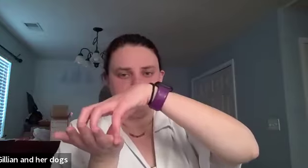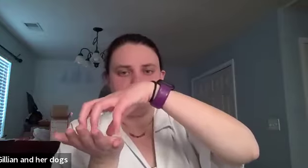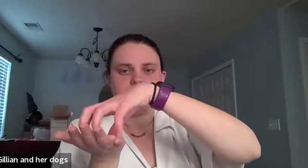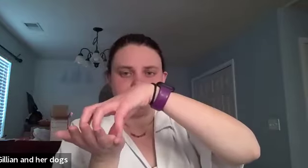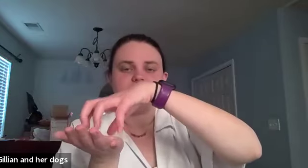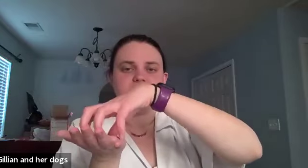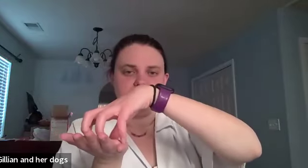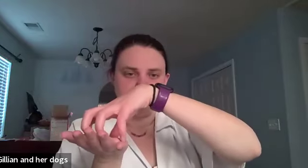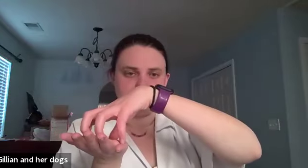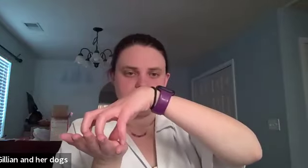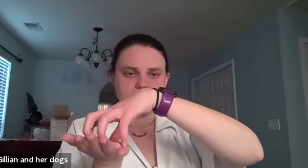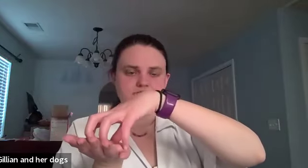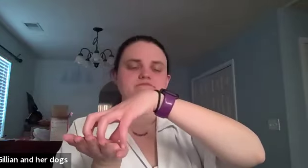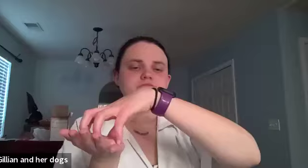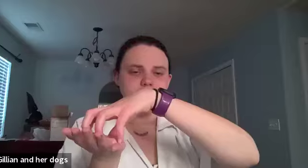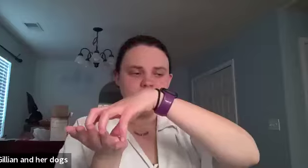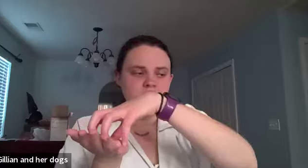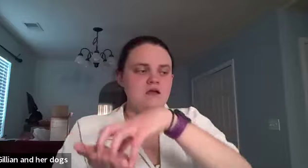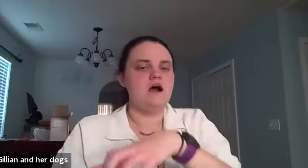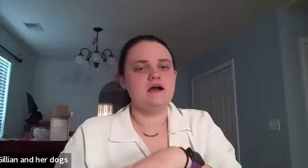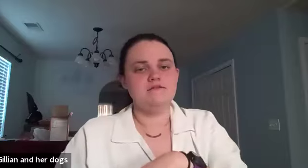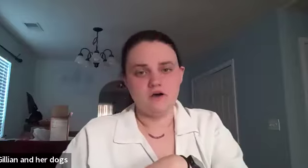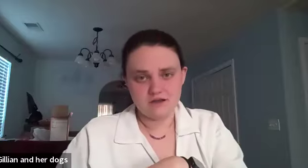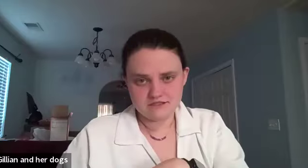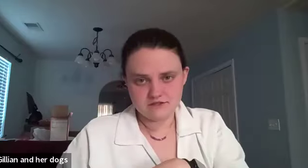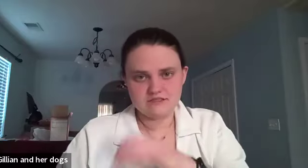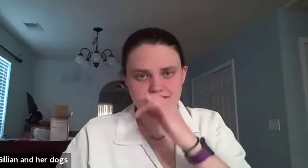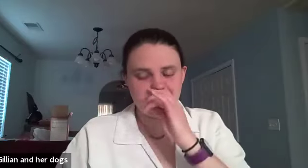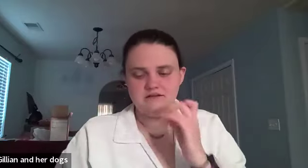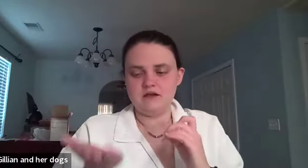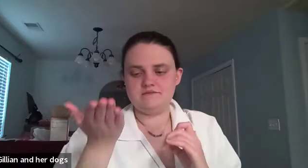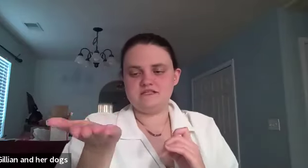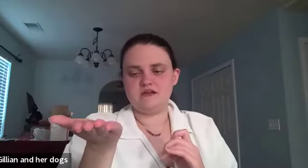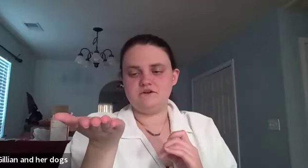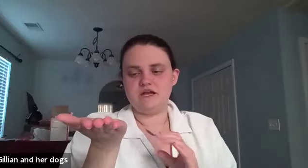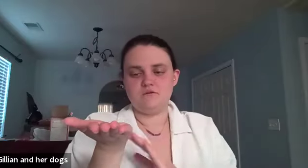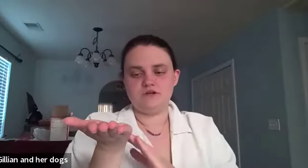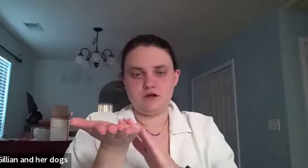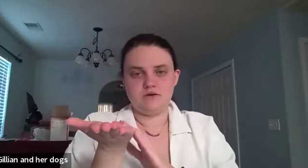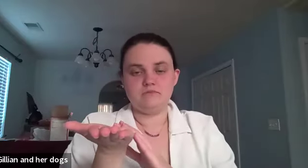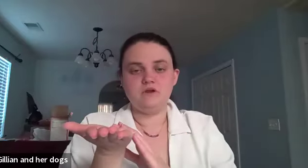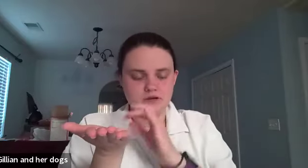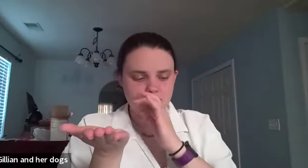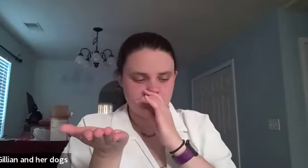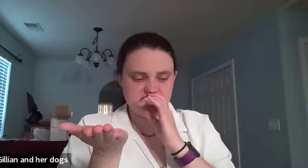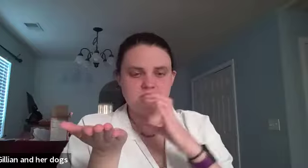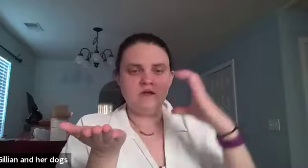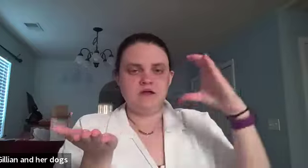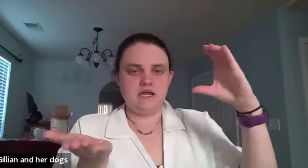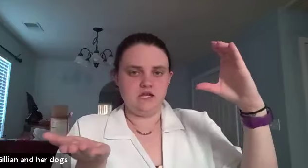cake. Cake. I have also seen the sign for cake where non-dominant palm is up, and